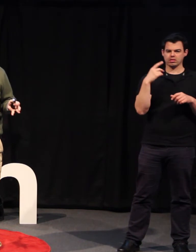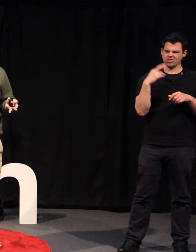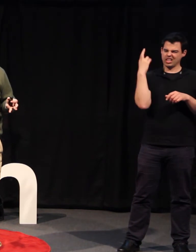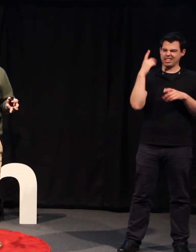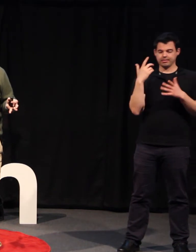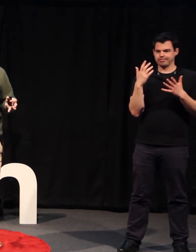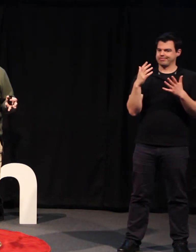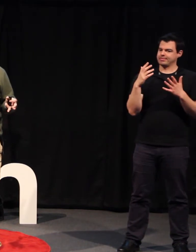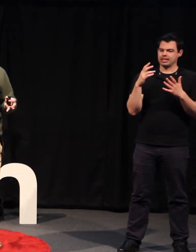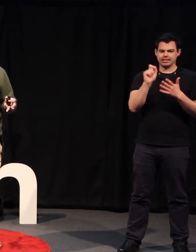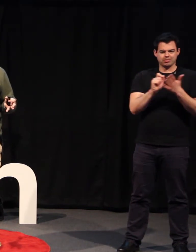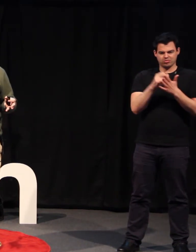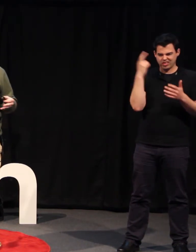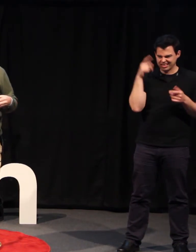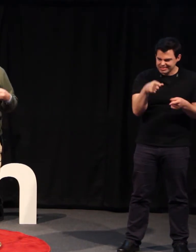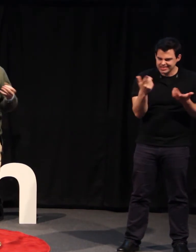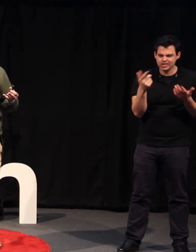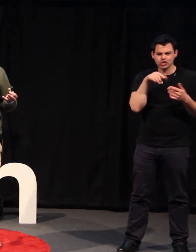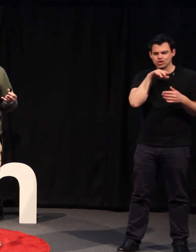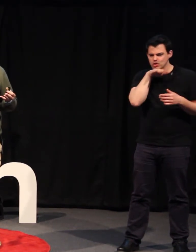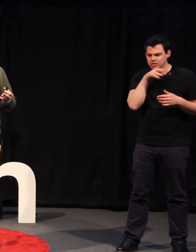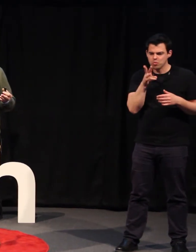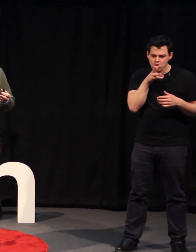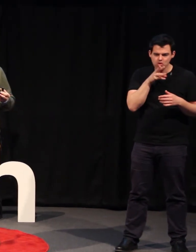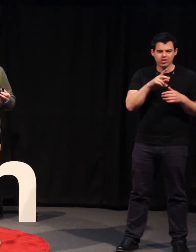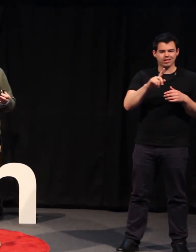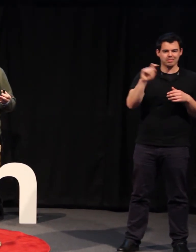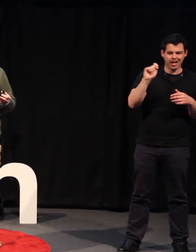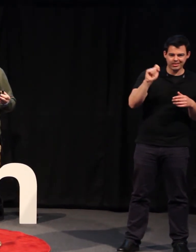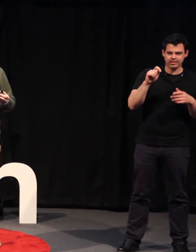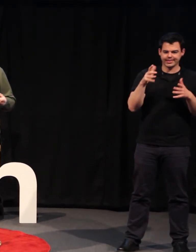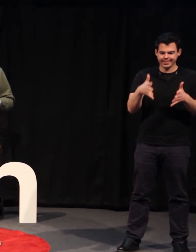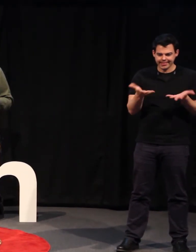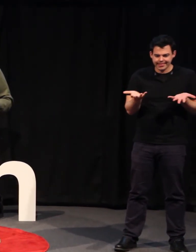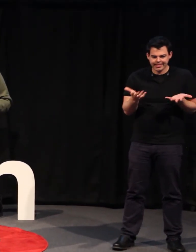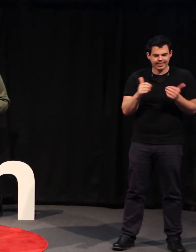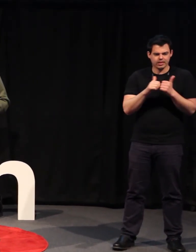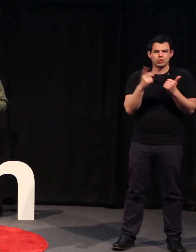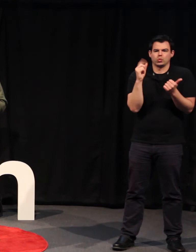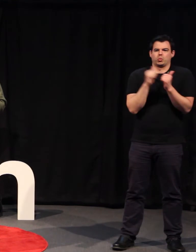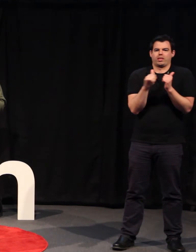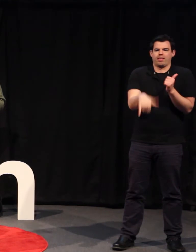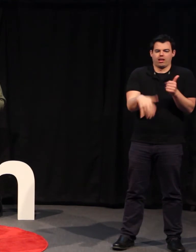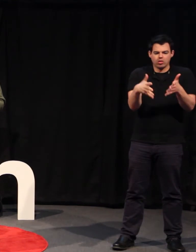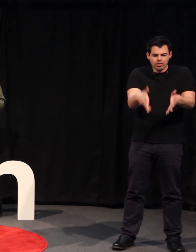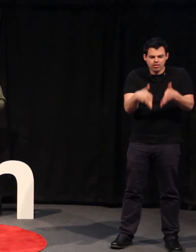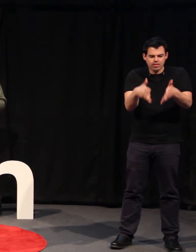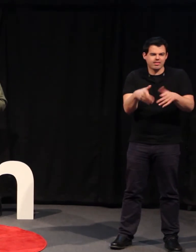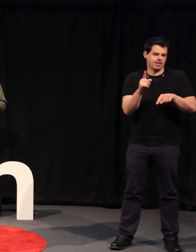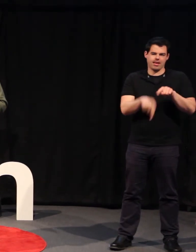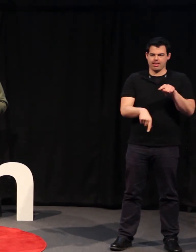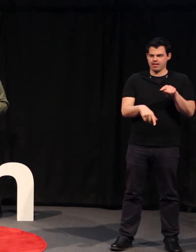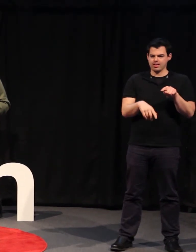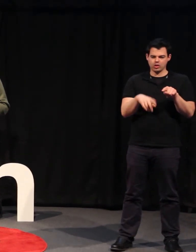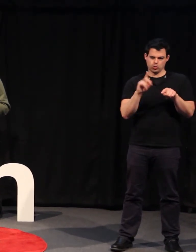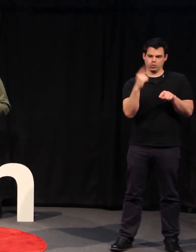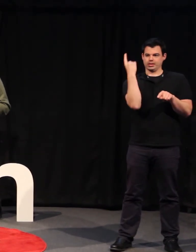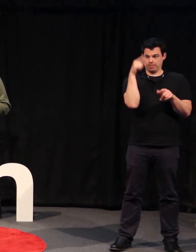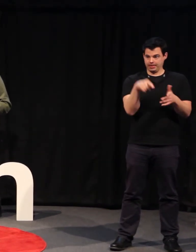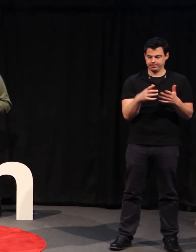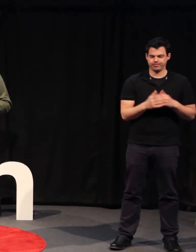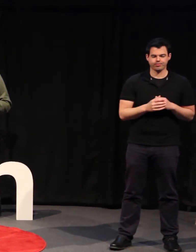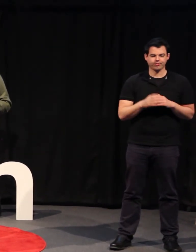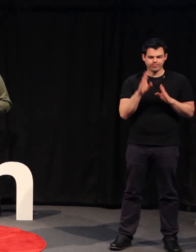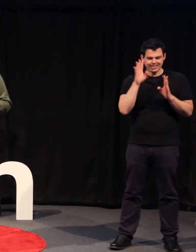we gotta do something about wastewater. And they developed this technology. Figure on the right is a modern